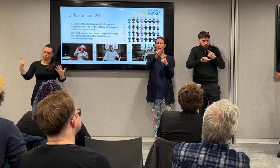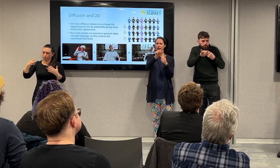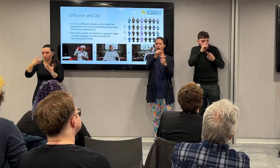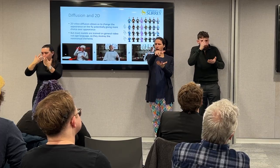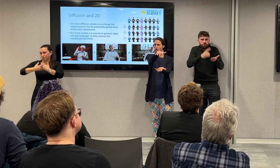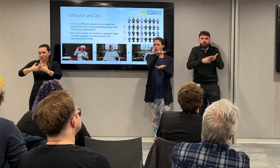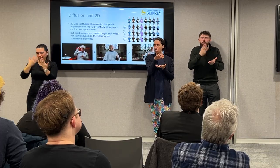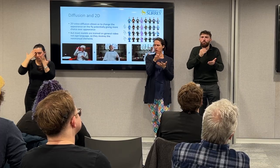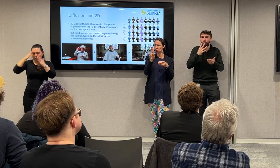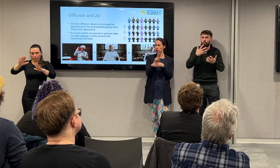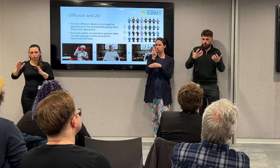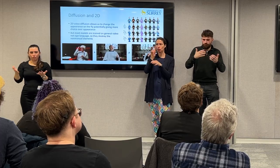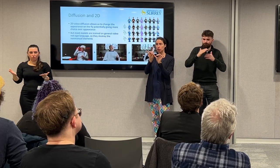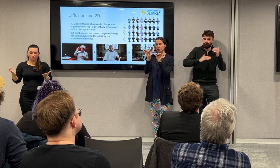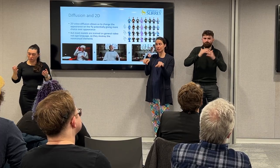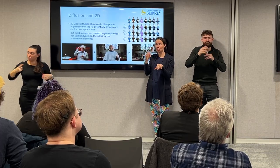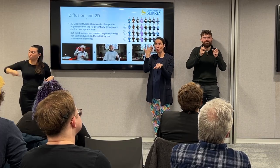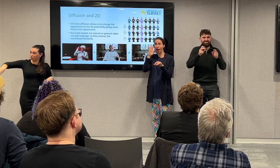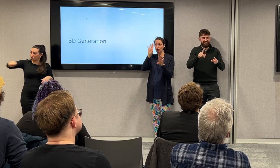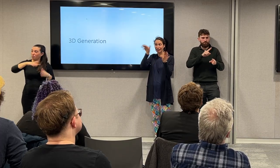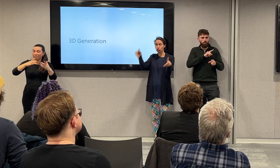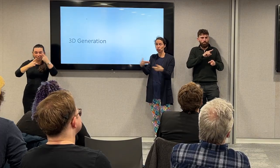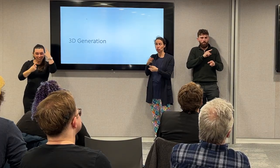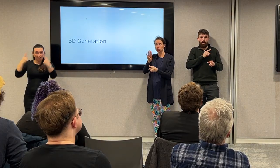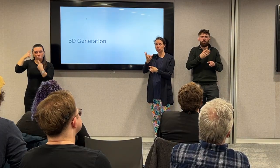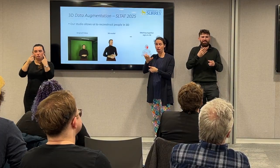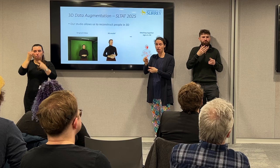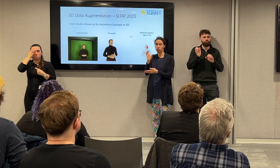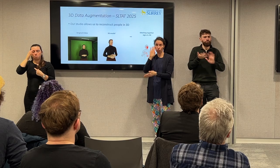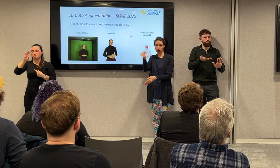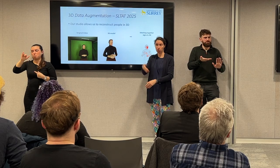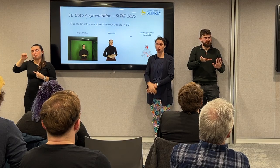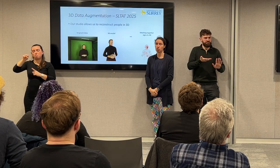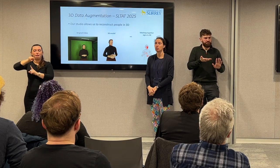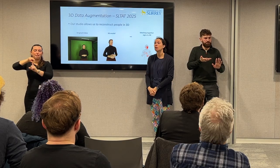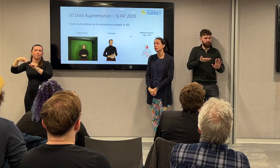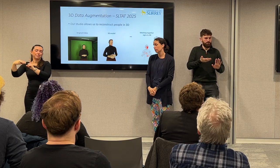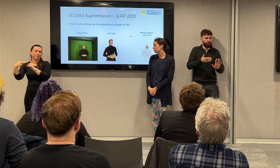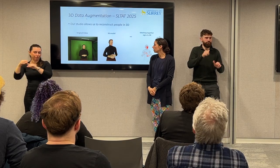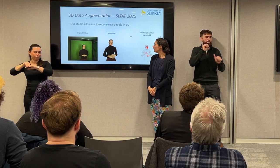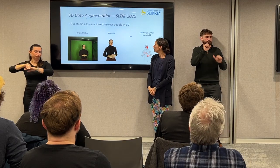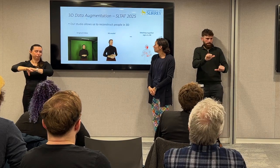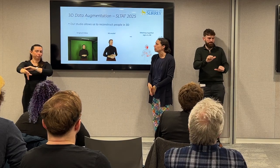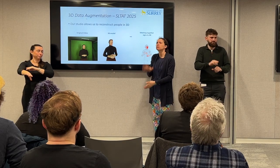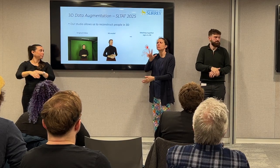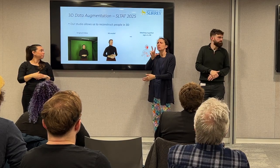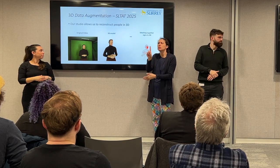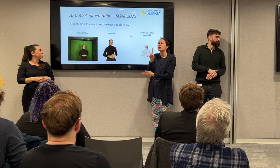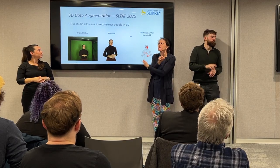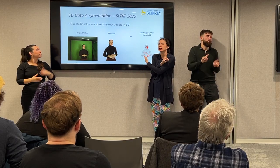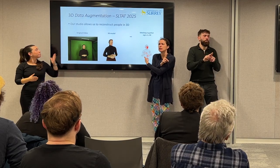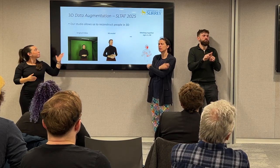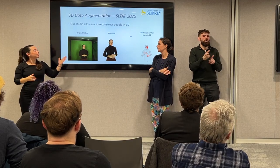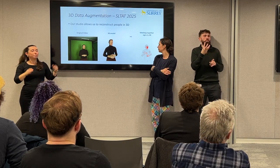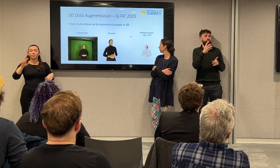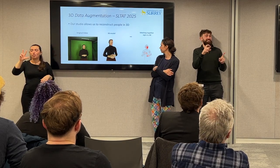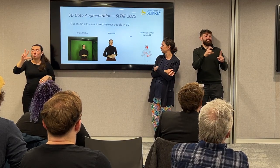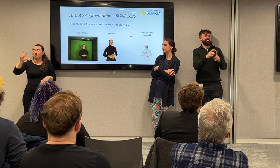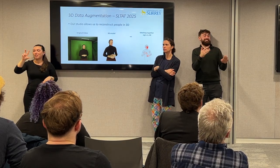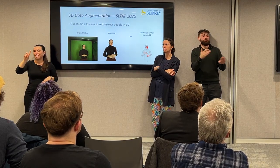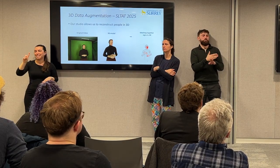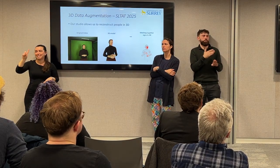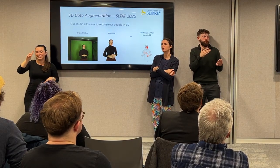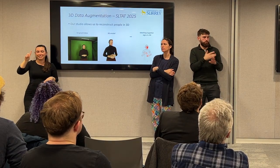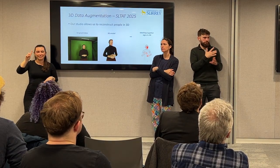build these systems, because we are going to introduce biases. We've also done some work in 3D. So in the studio, all the data